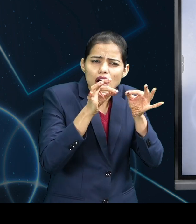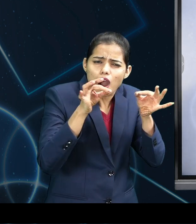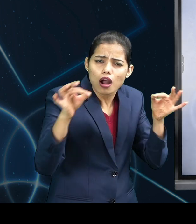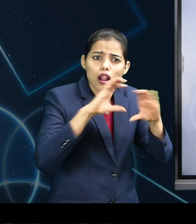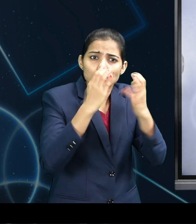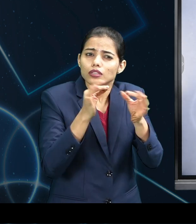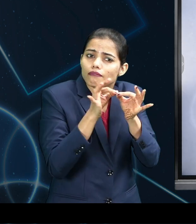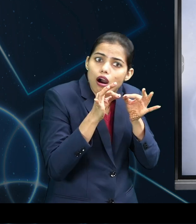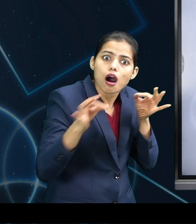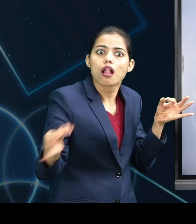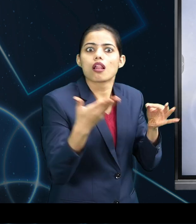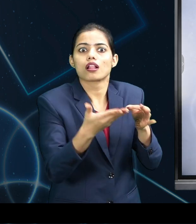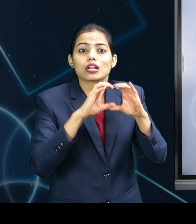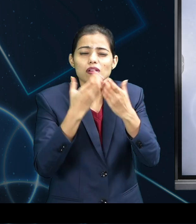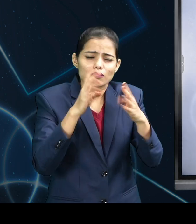Length of class or class width.